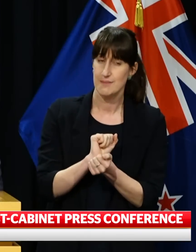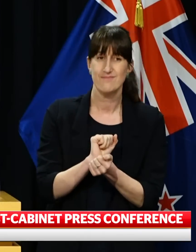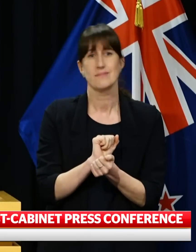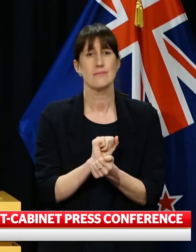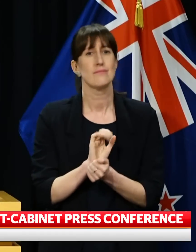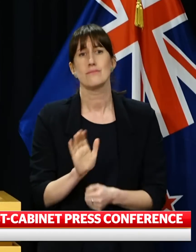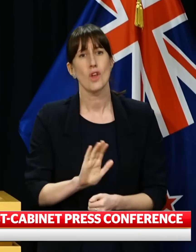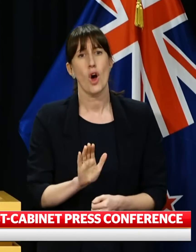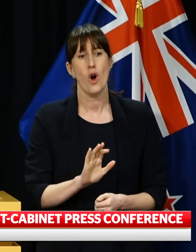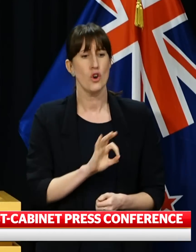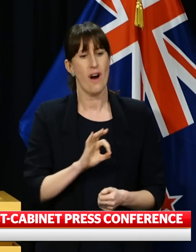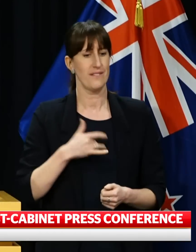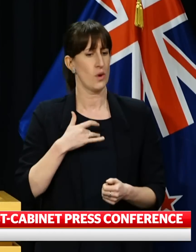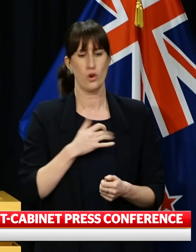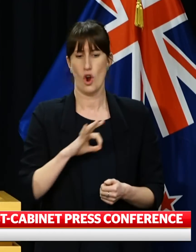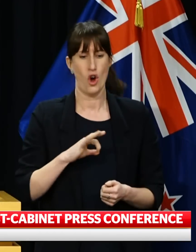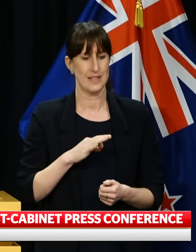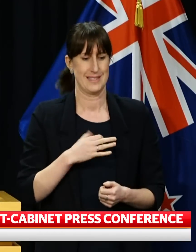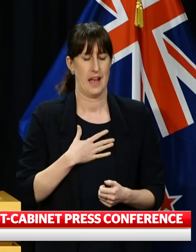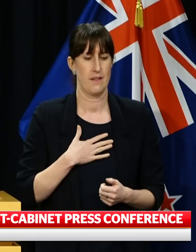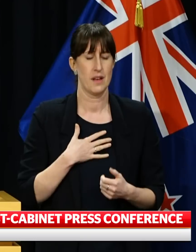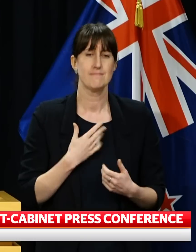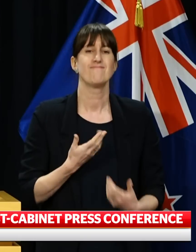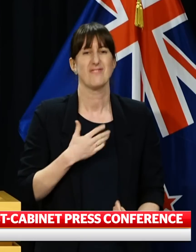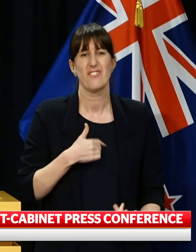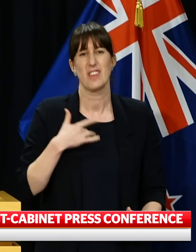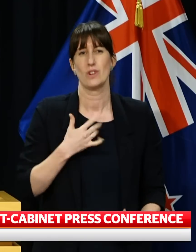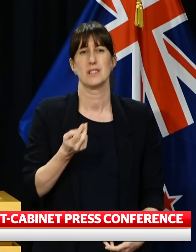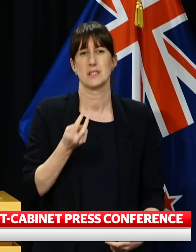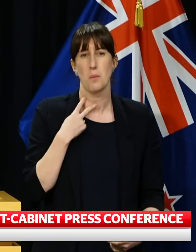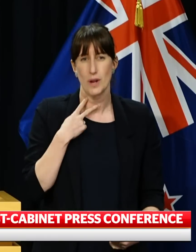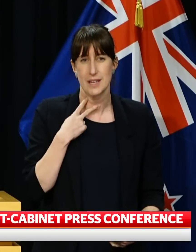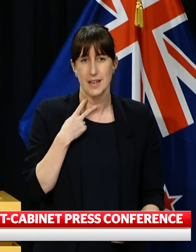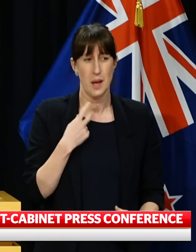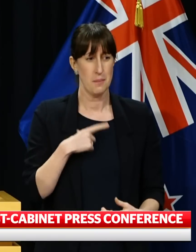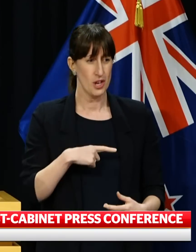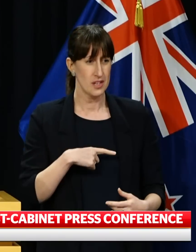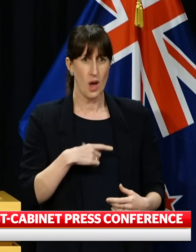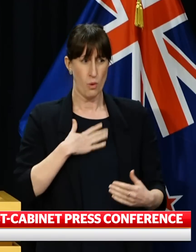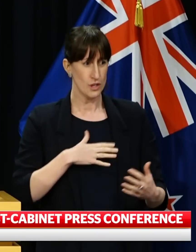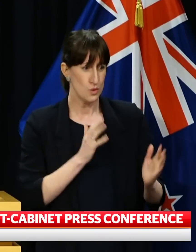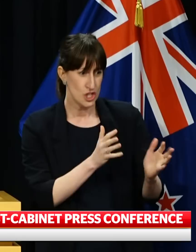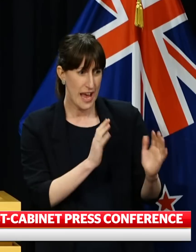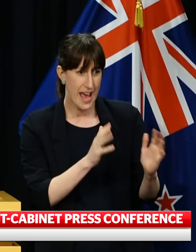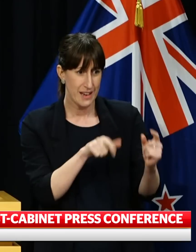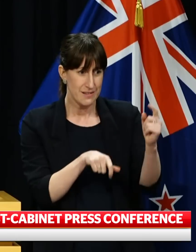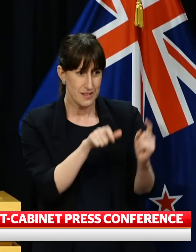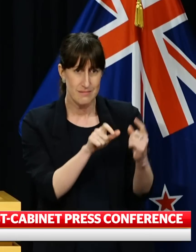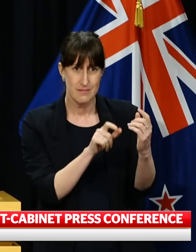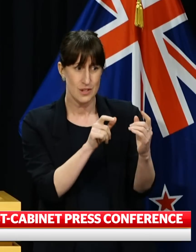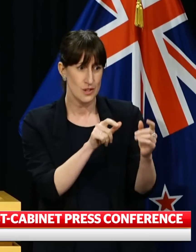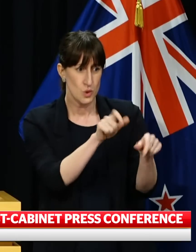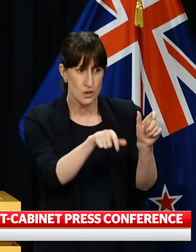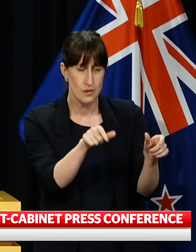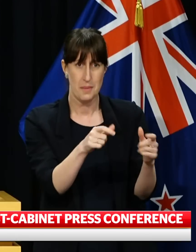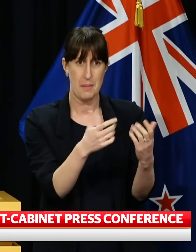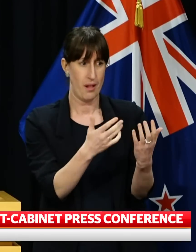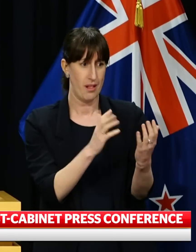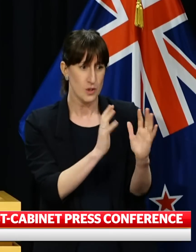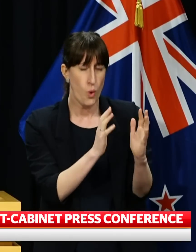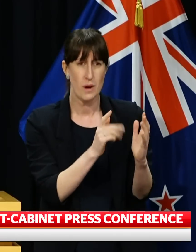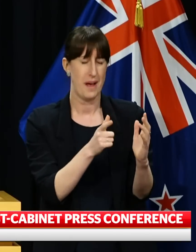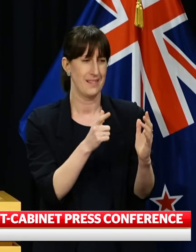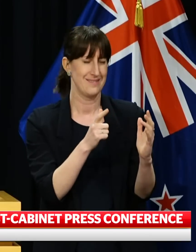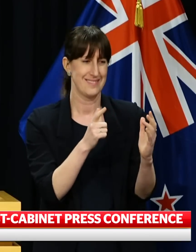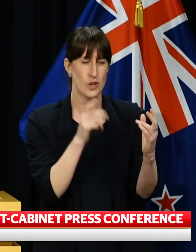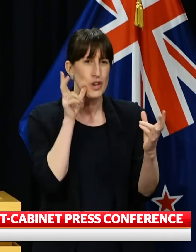disappointing because there were people who wanted to be able to talk to me and engage with me, and they didn't get the opportunity to do that because they were drowned out by others. And I